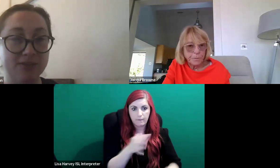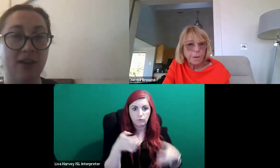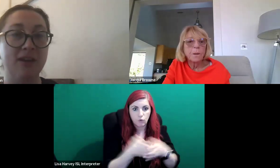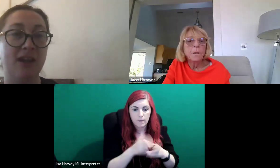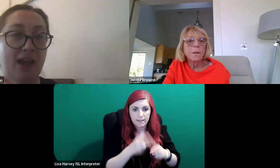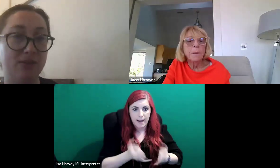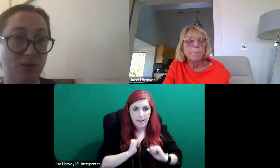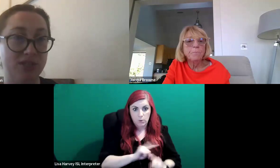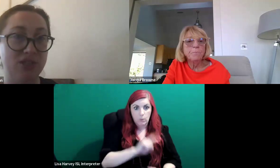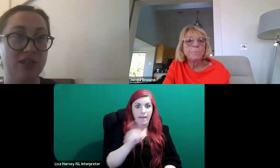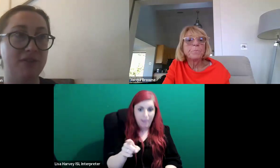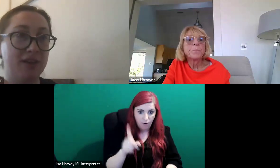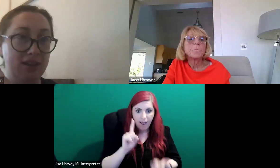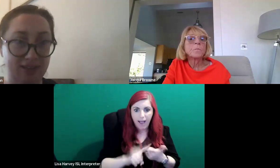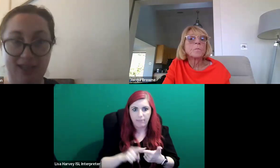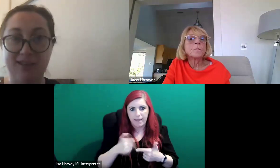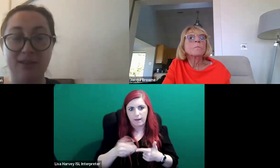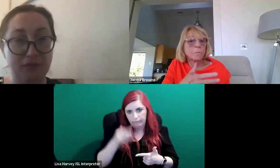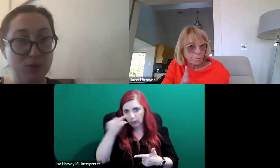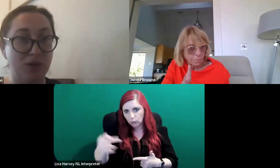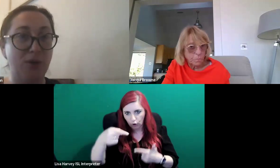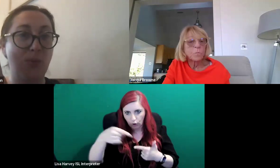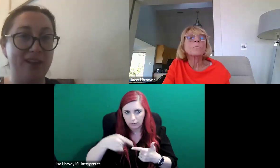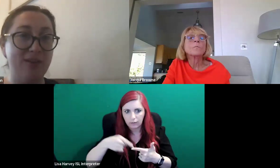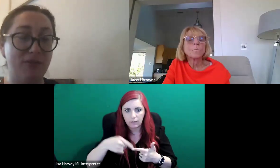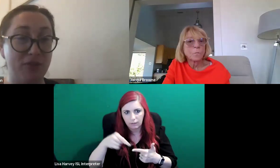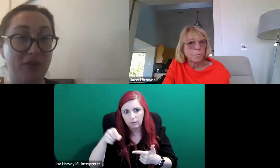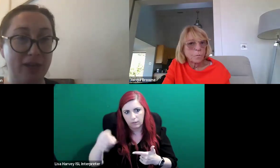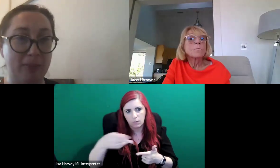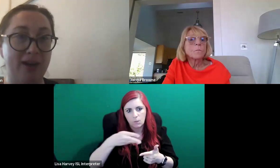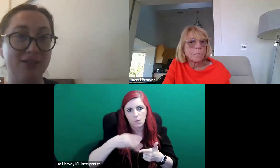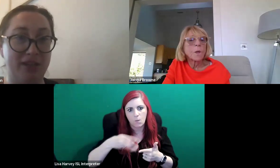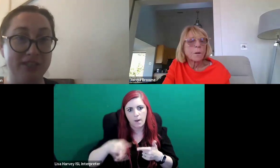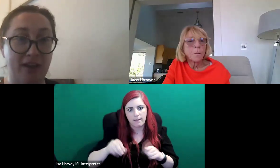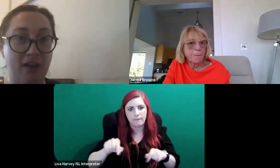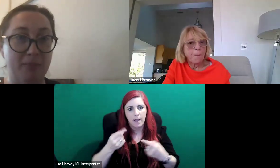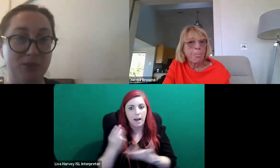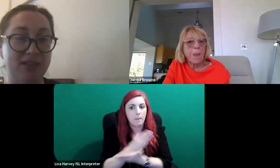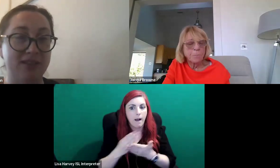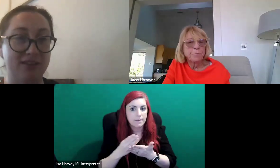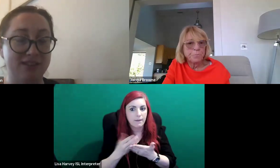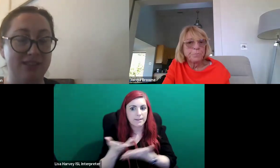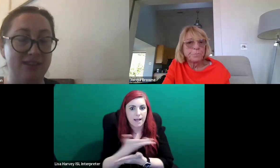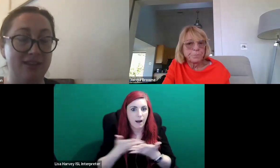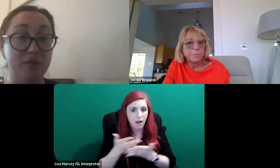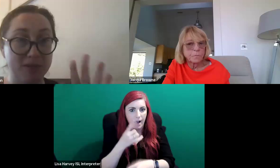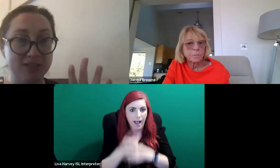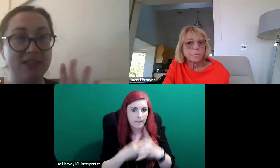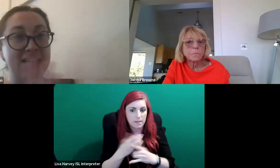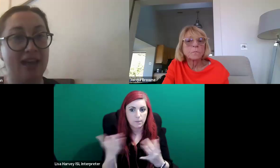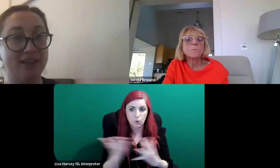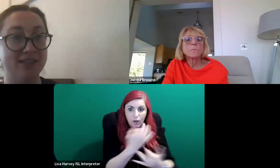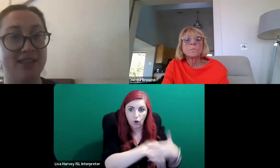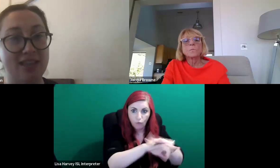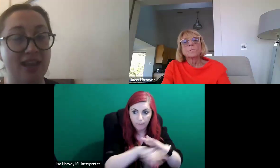get themselves there. And there's going to Geneva in the future when for the final part of that dialogue between the